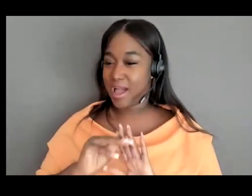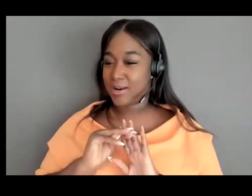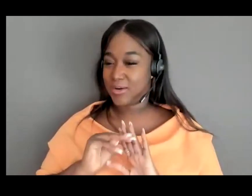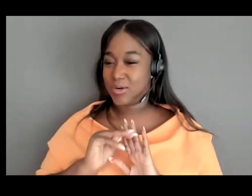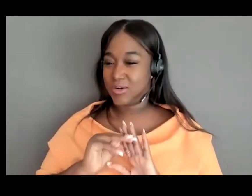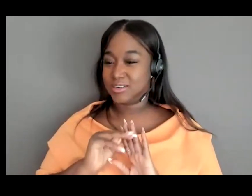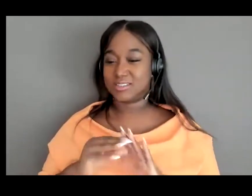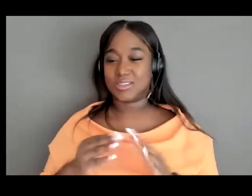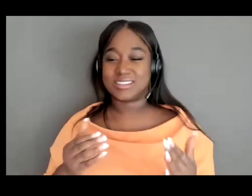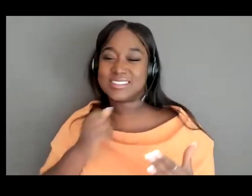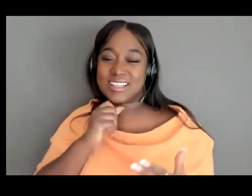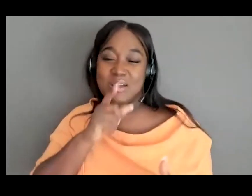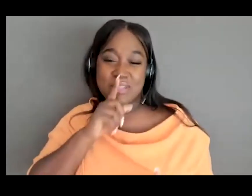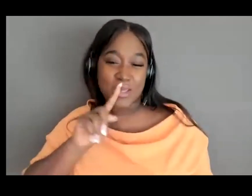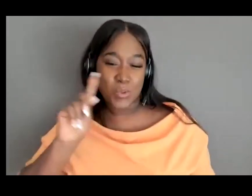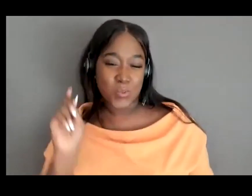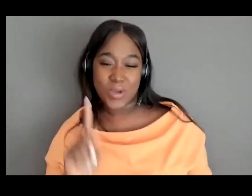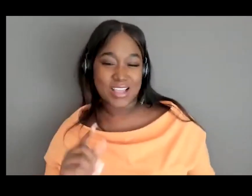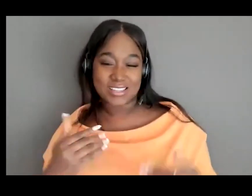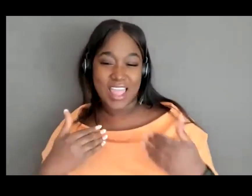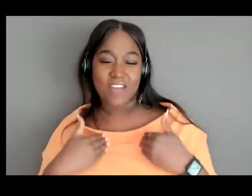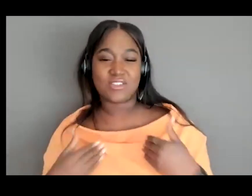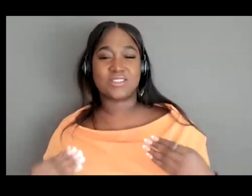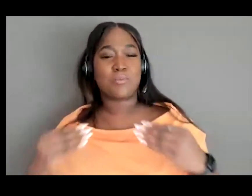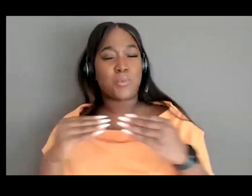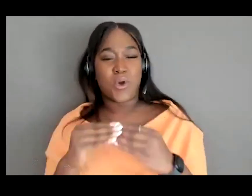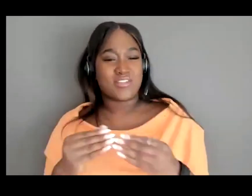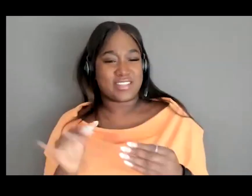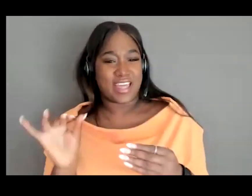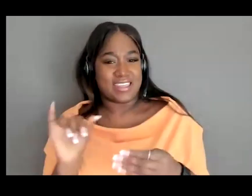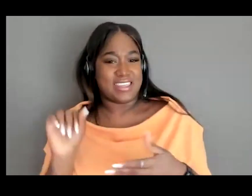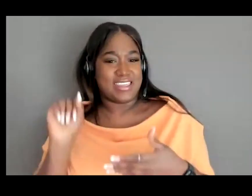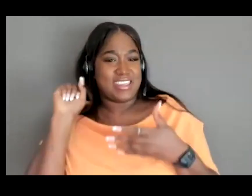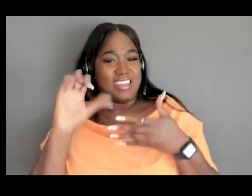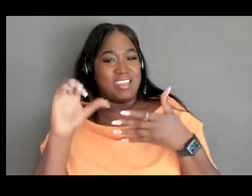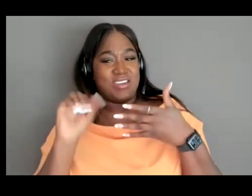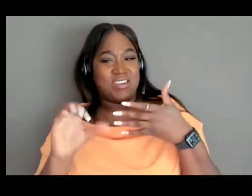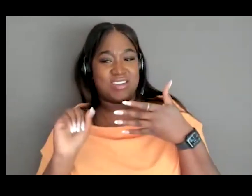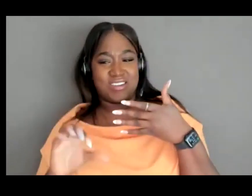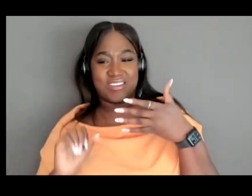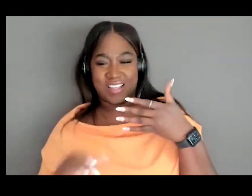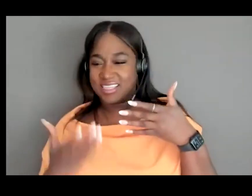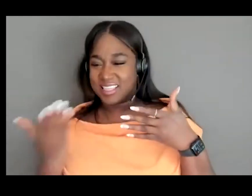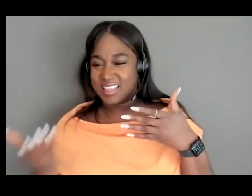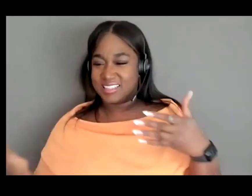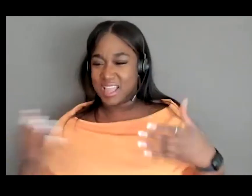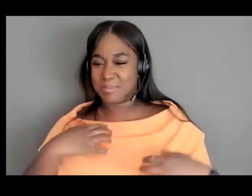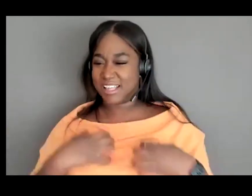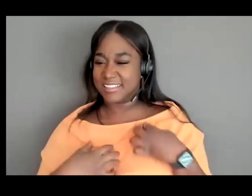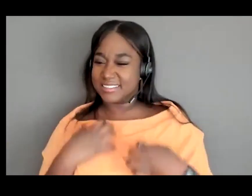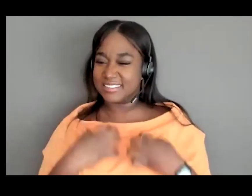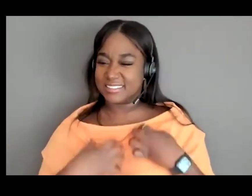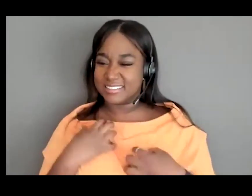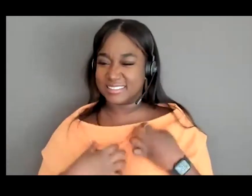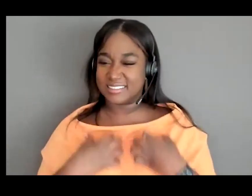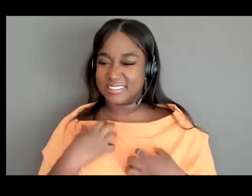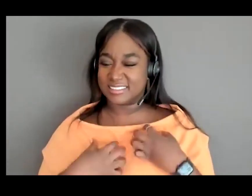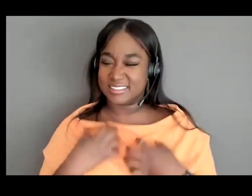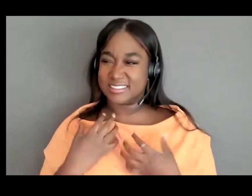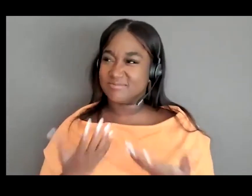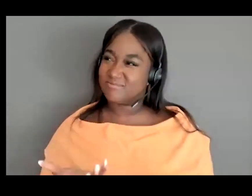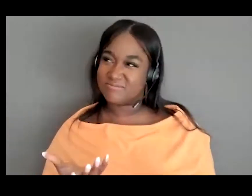so there's not really a question in that. It was just more like, here is a conundrum that I want to